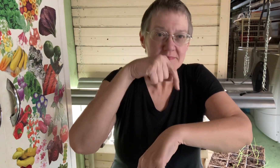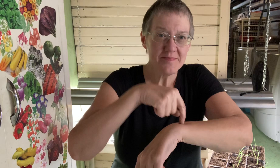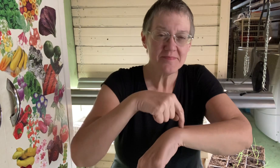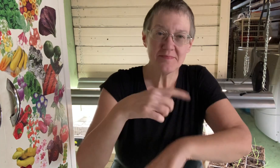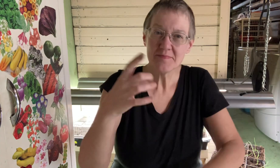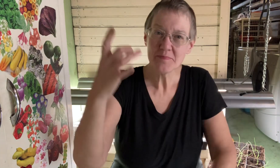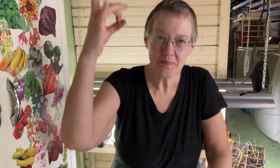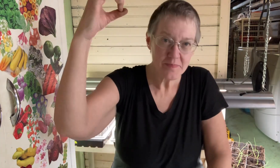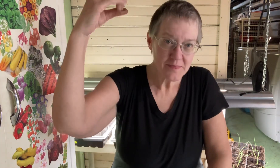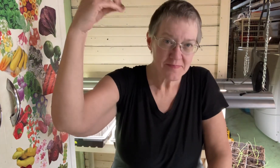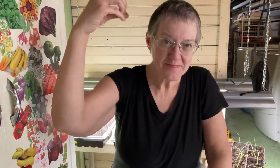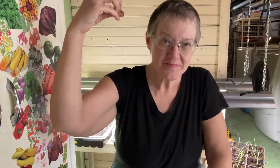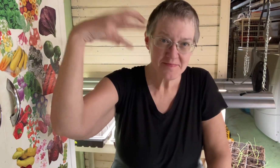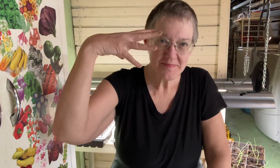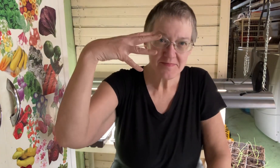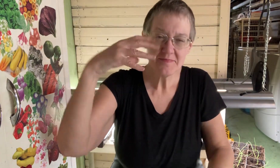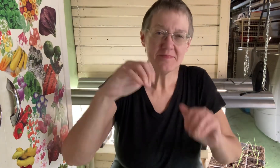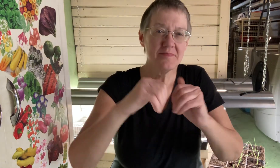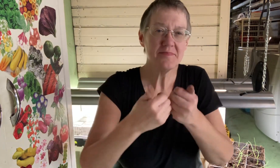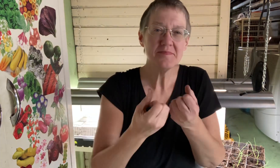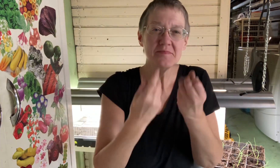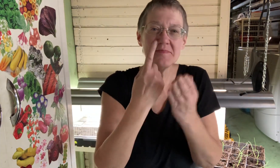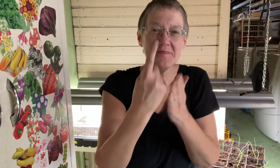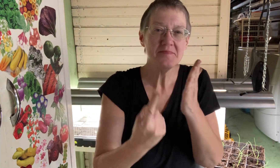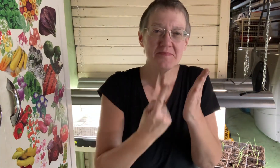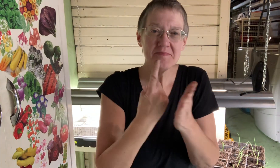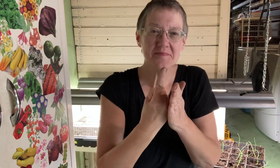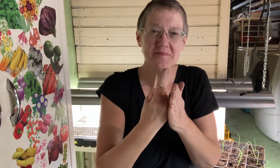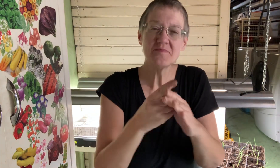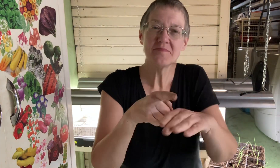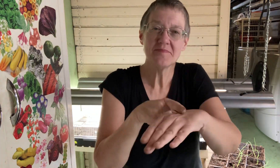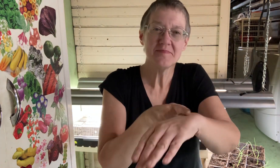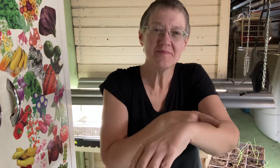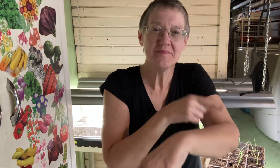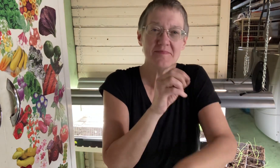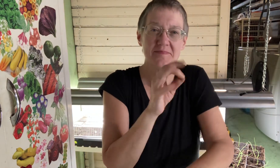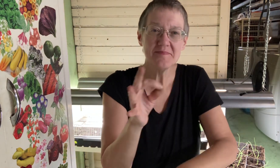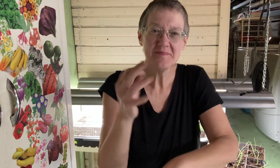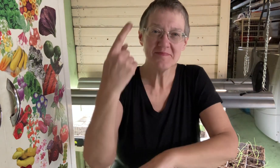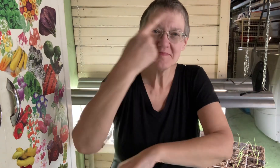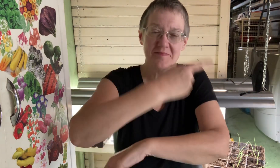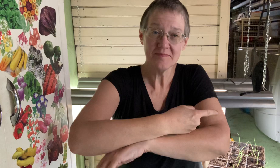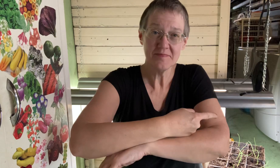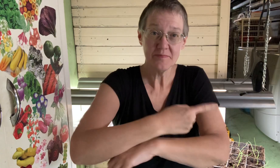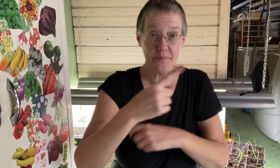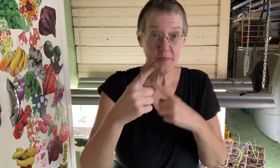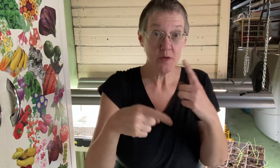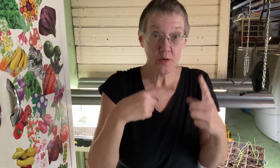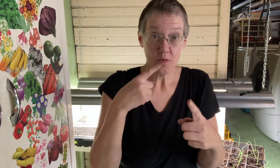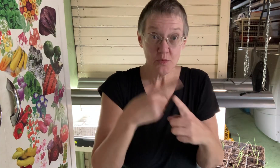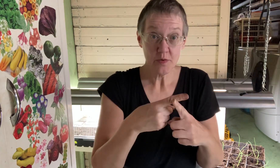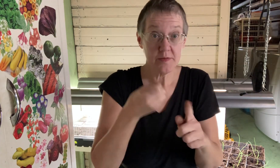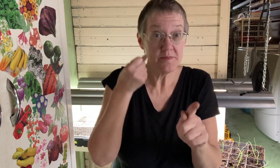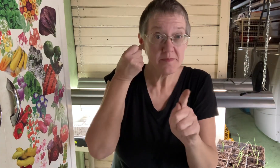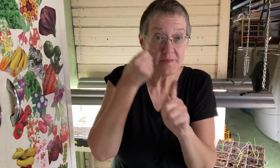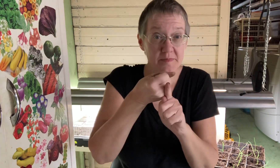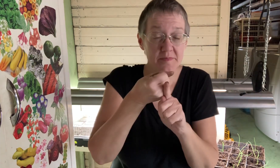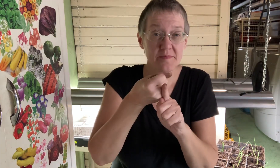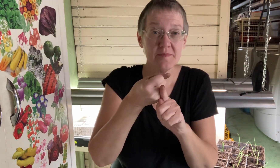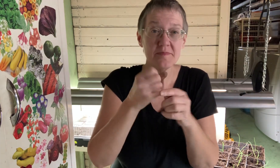based on the light from the sun, how long the day is, how many hours of daylight they're getting.